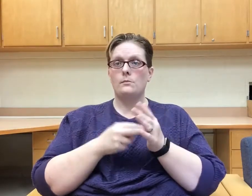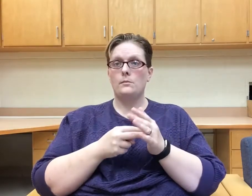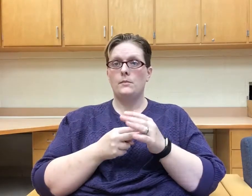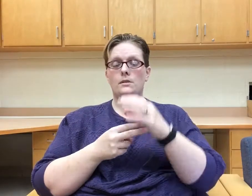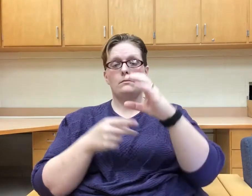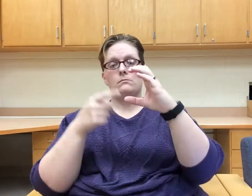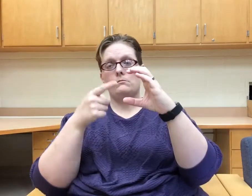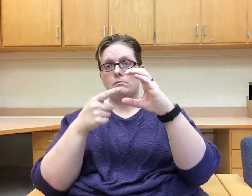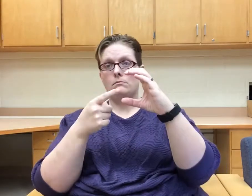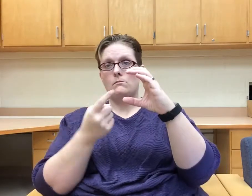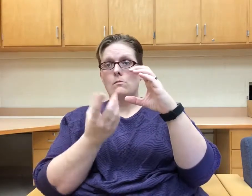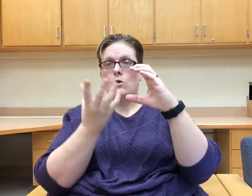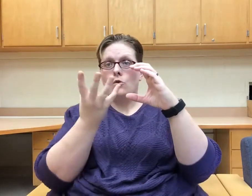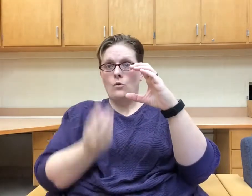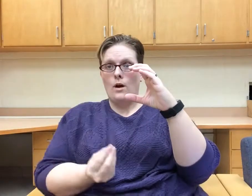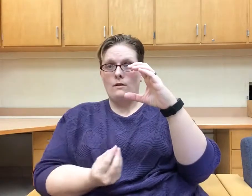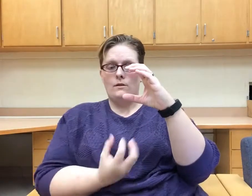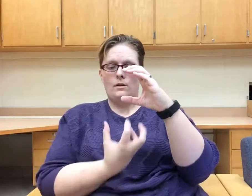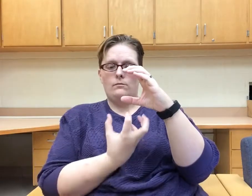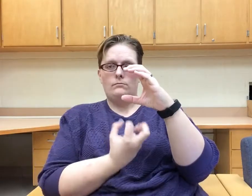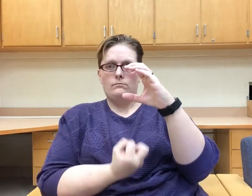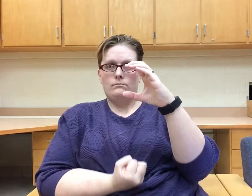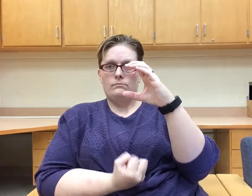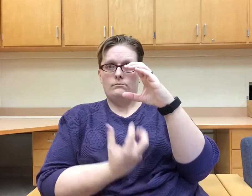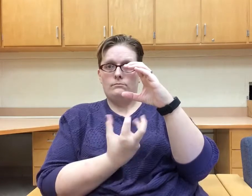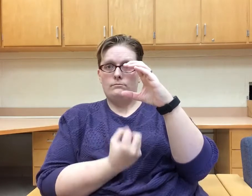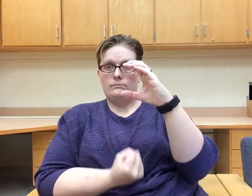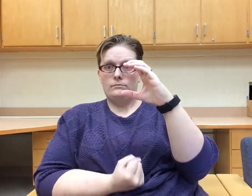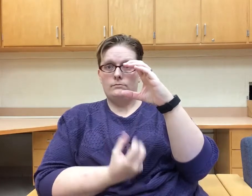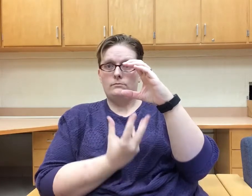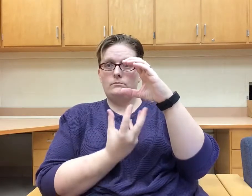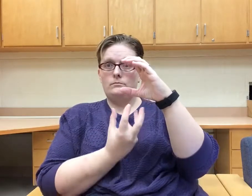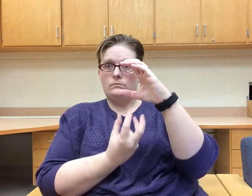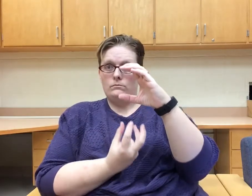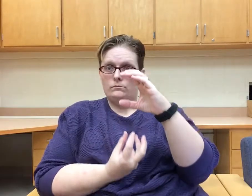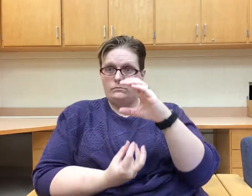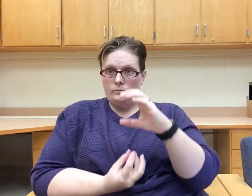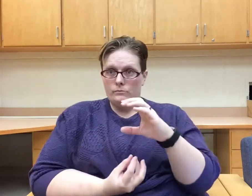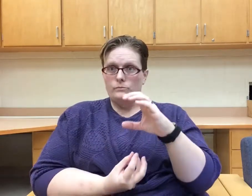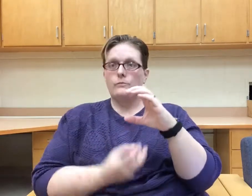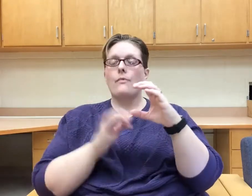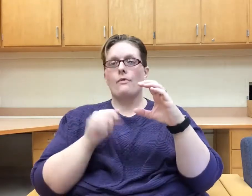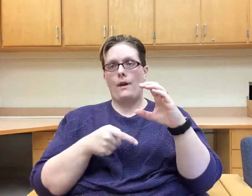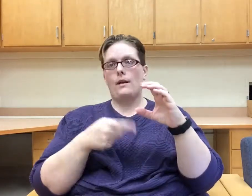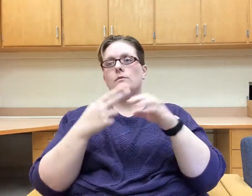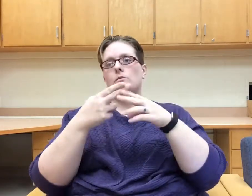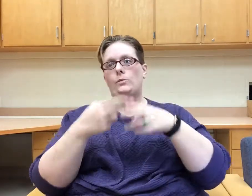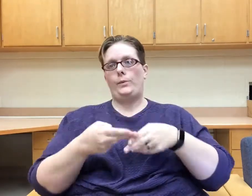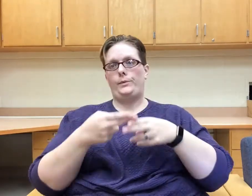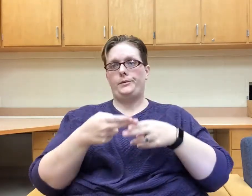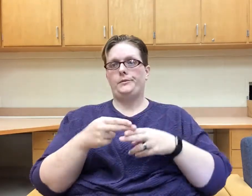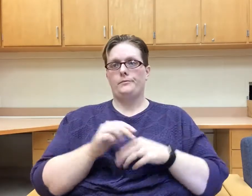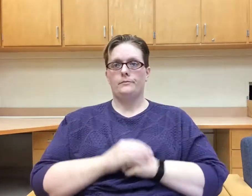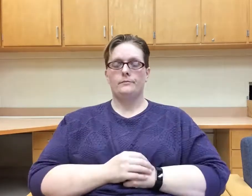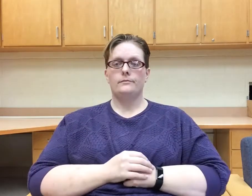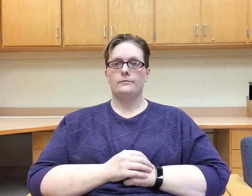Weight is actually gravity working on something to pull it down. That's how we measure weight.